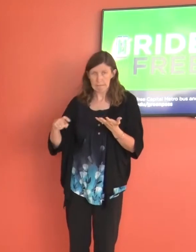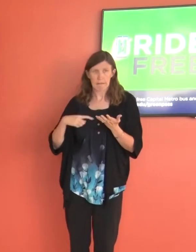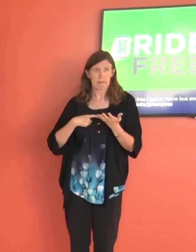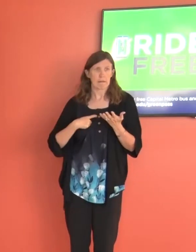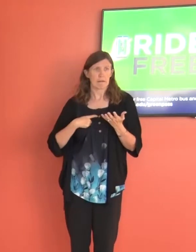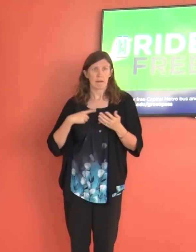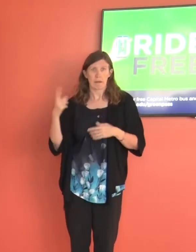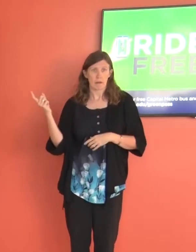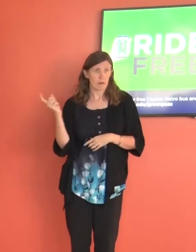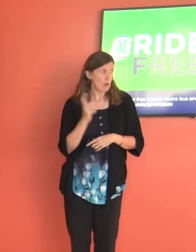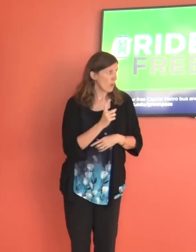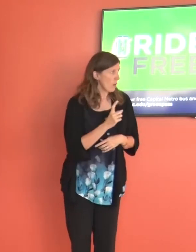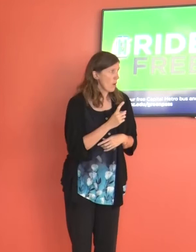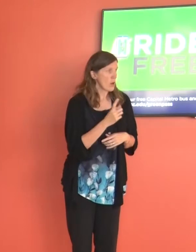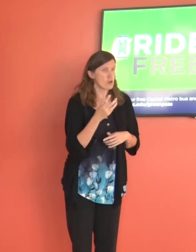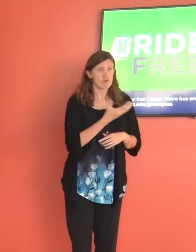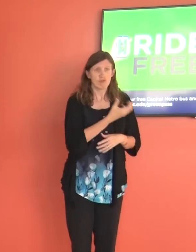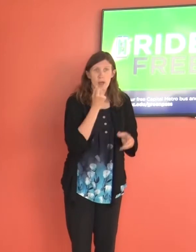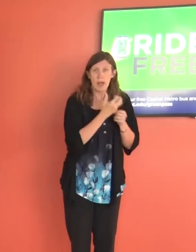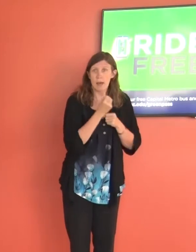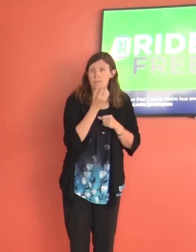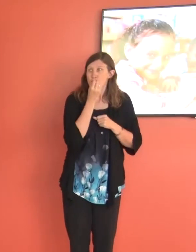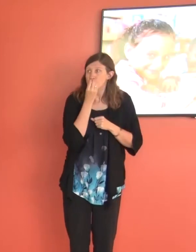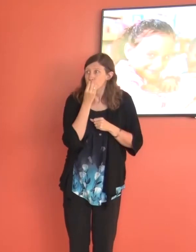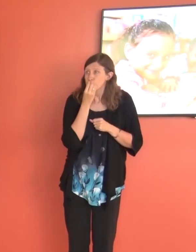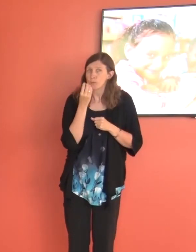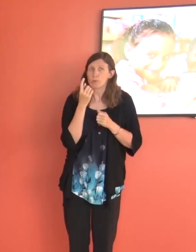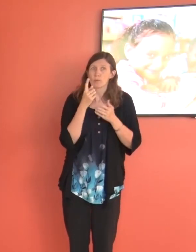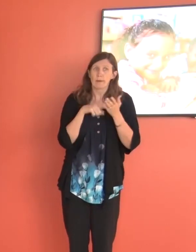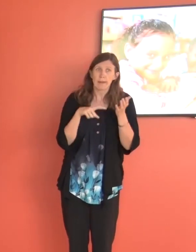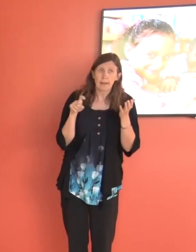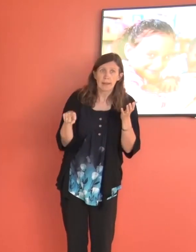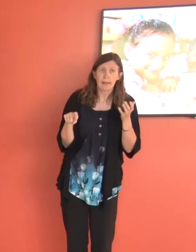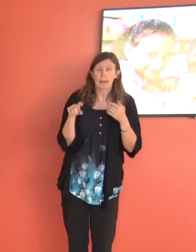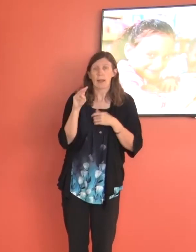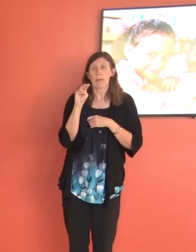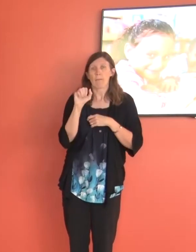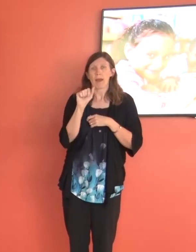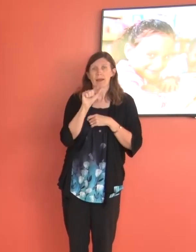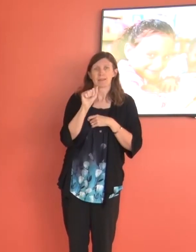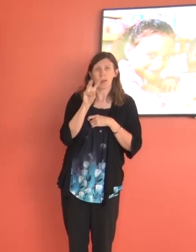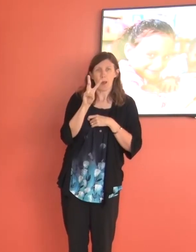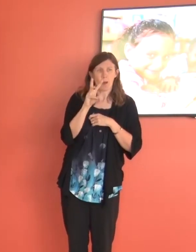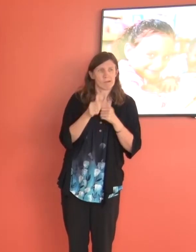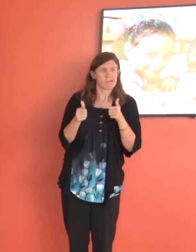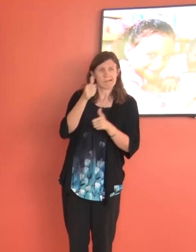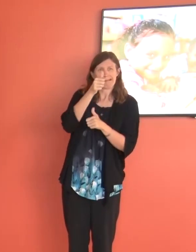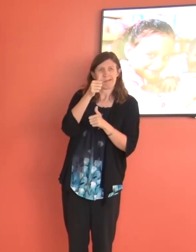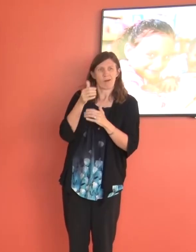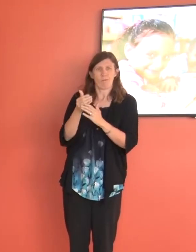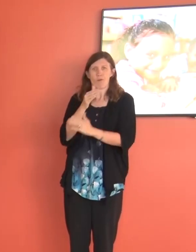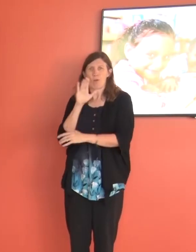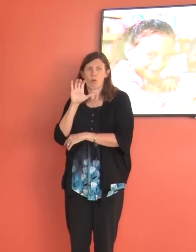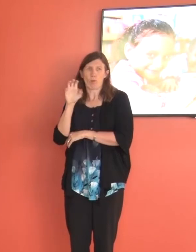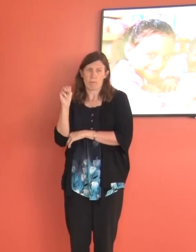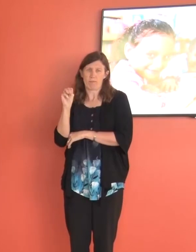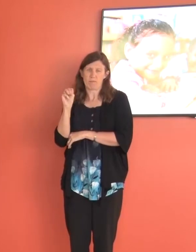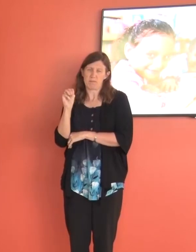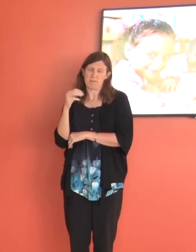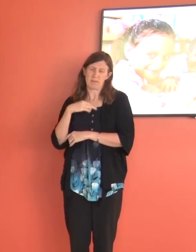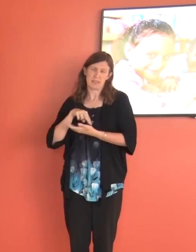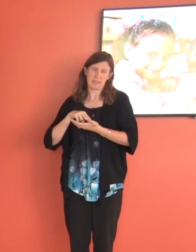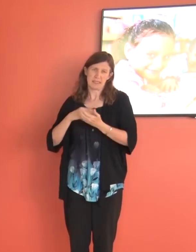grab and go section so they can grab food when they need it. Again, Maslow's before Bloom's, I can't say that enough. So we want to make sure